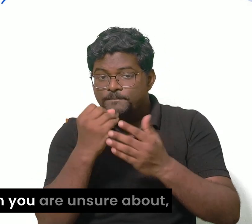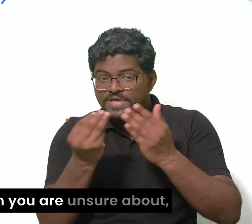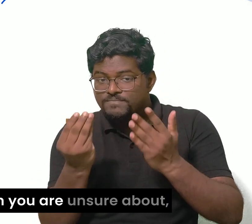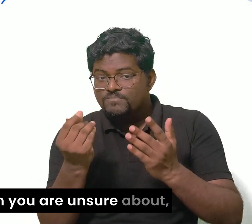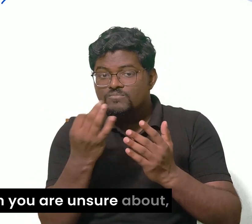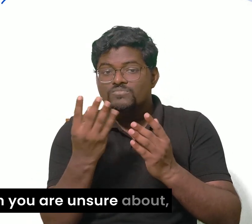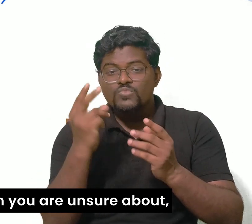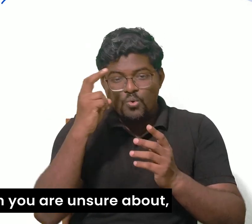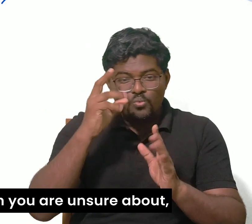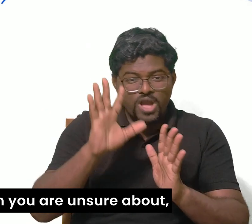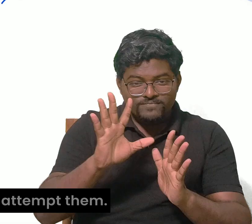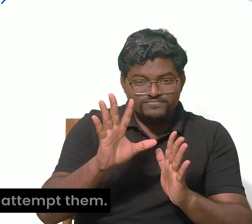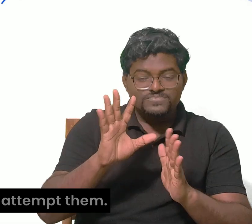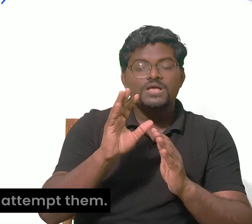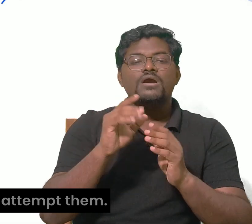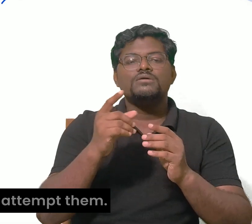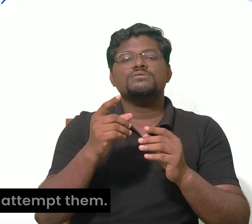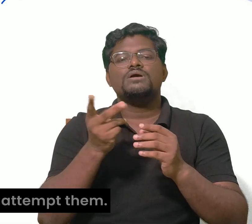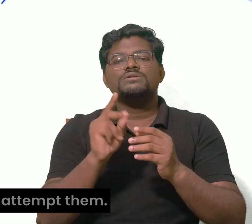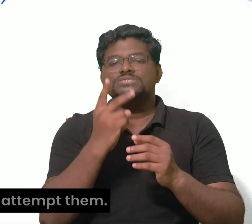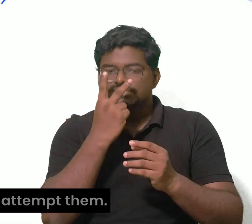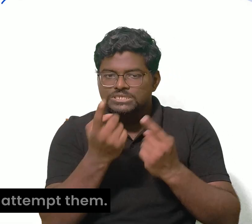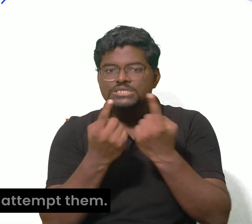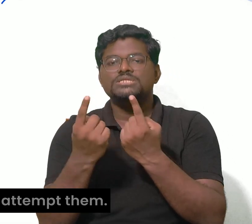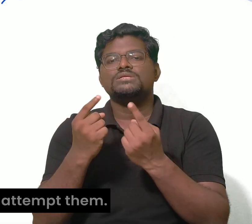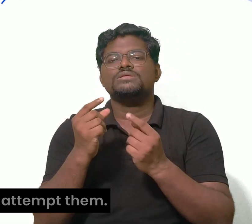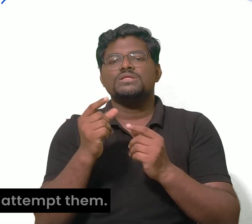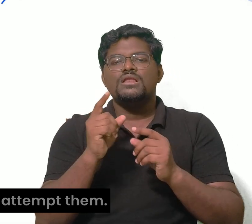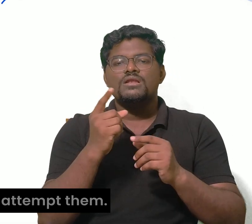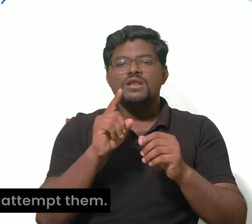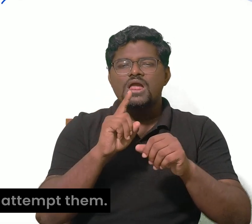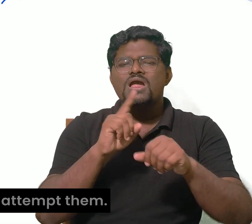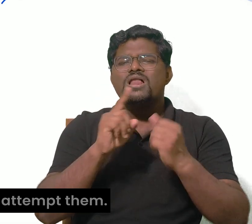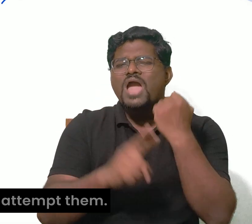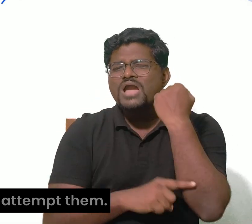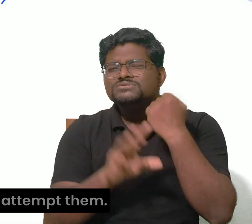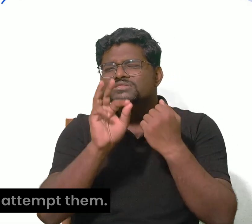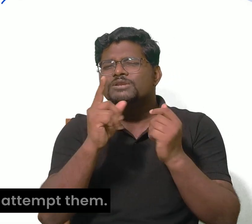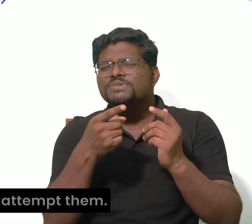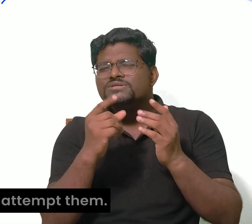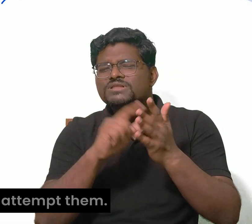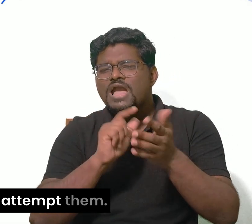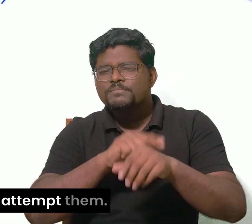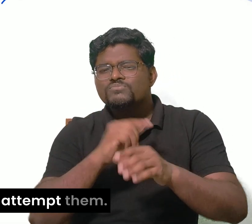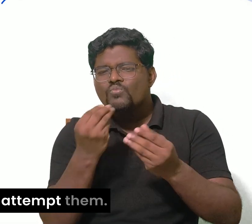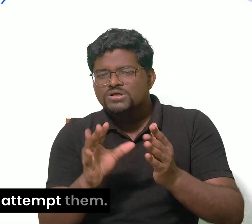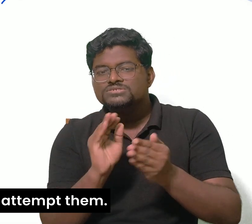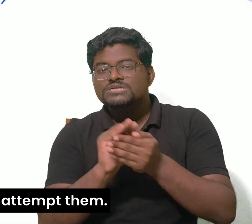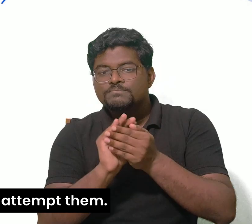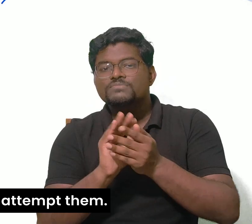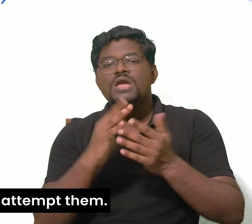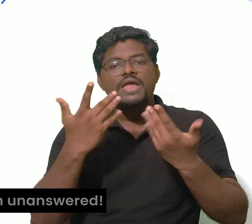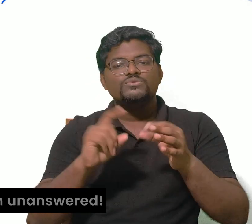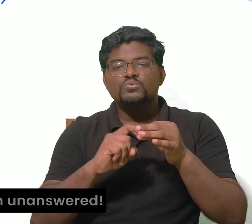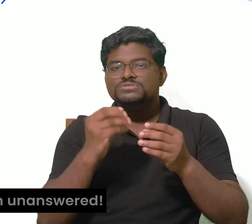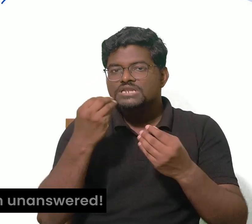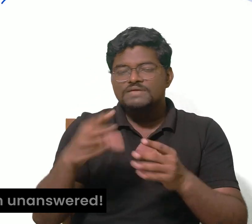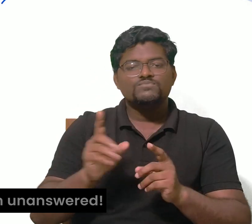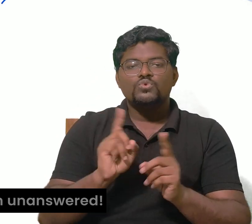question, maybe a few questions you have doubt about that kind of question you have to do in the last 30 minutes. Don't leave any